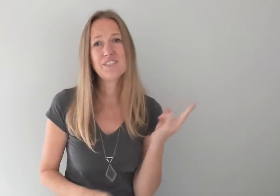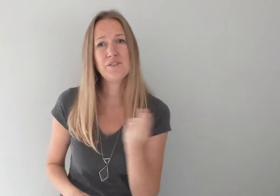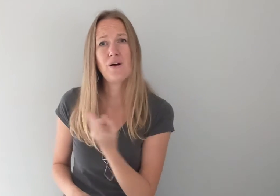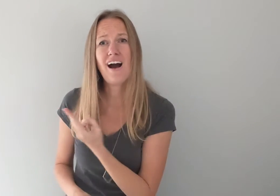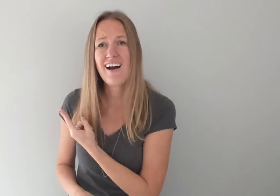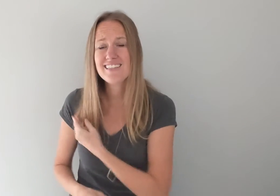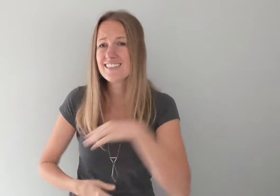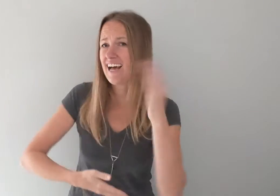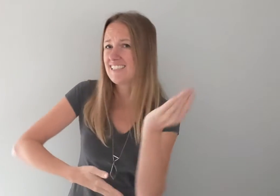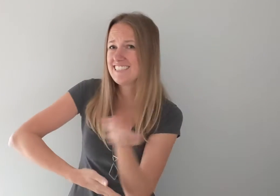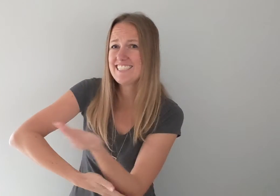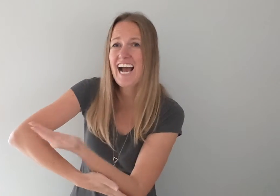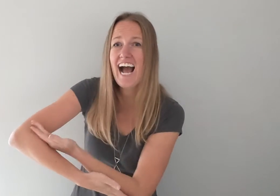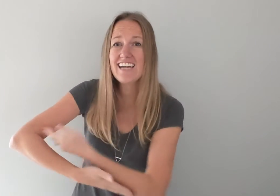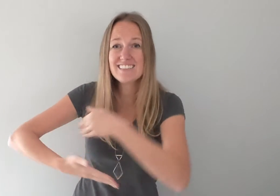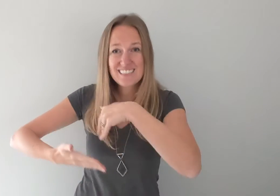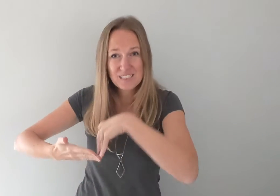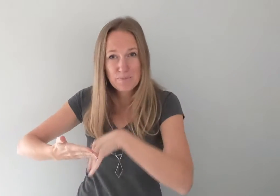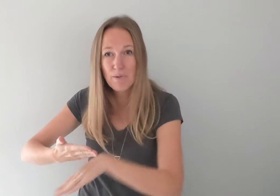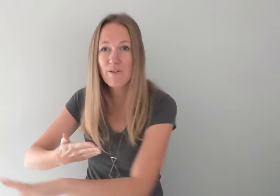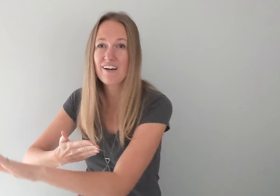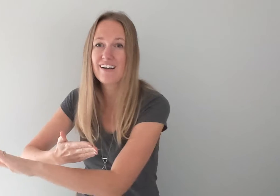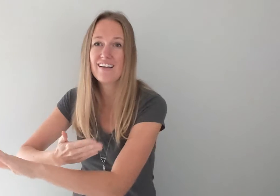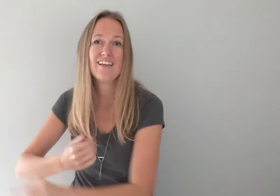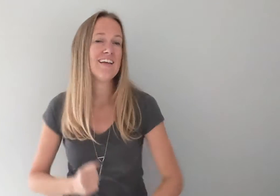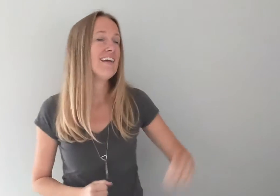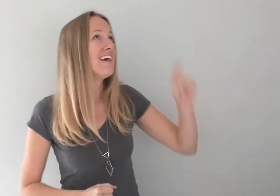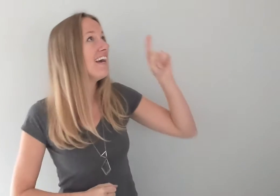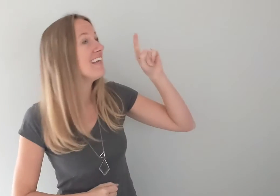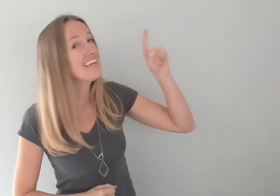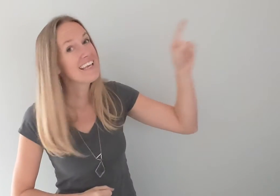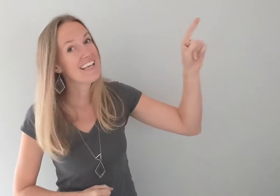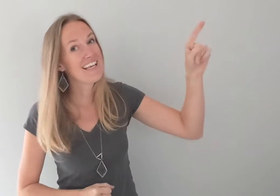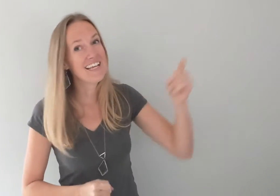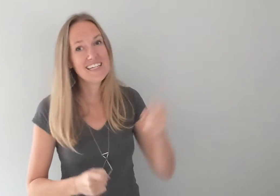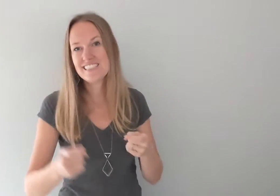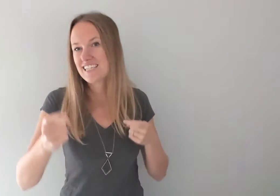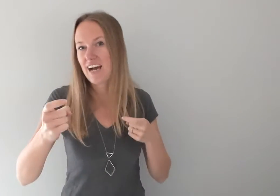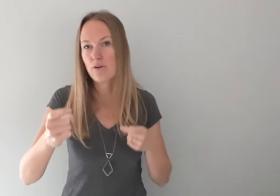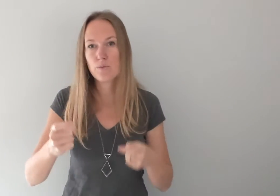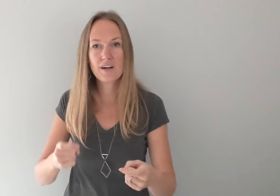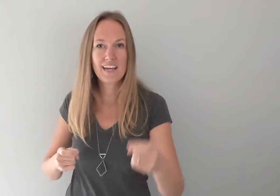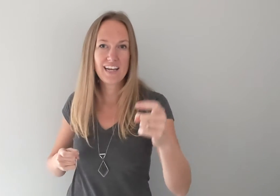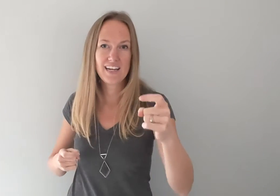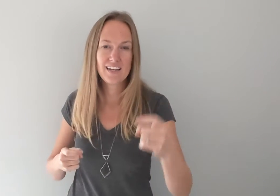Unto us a child is born, and he shall reign